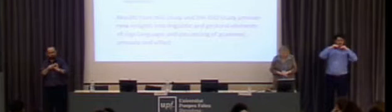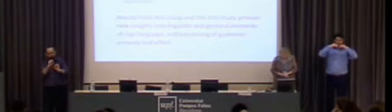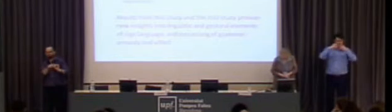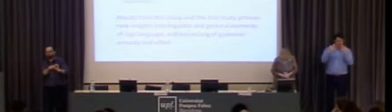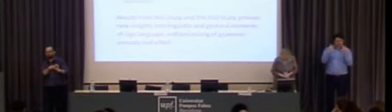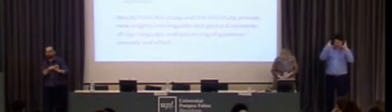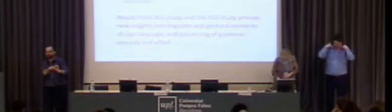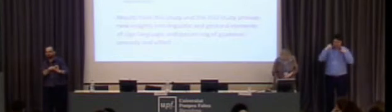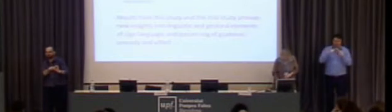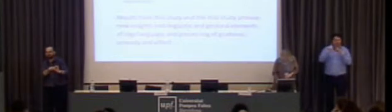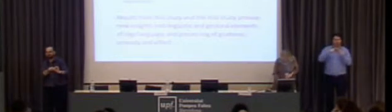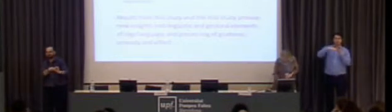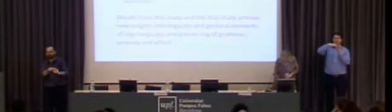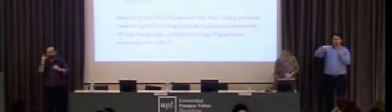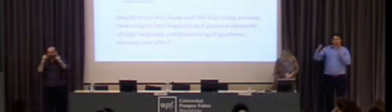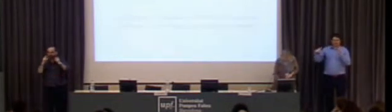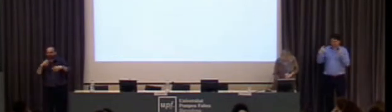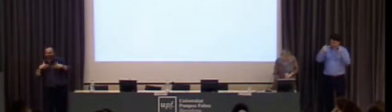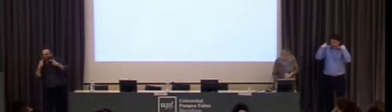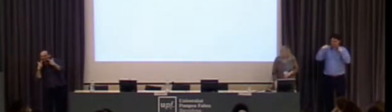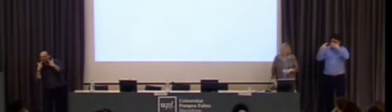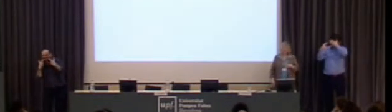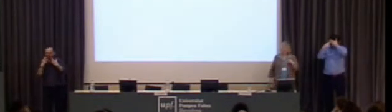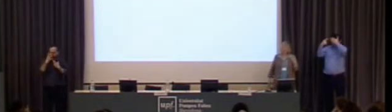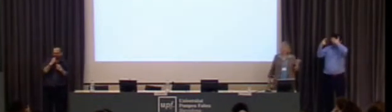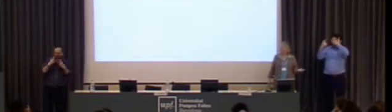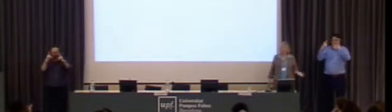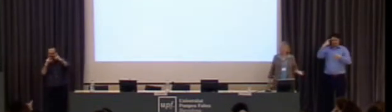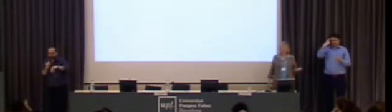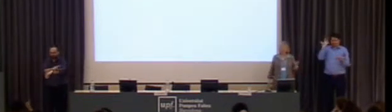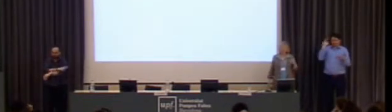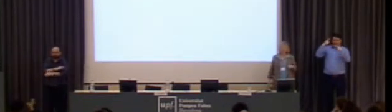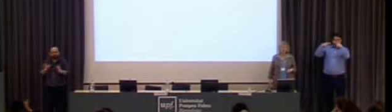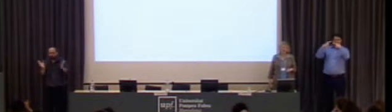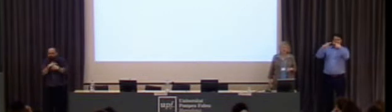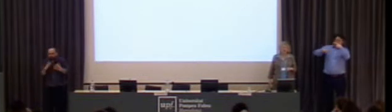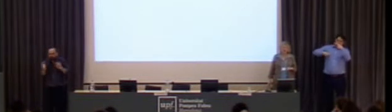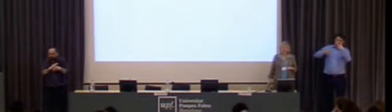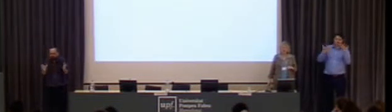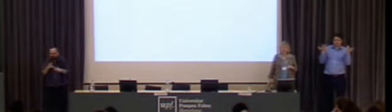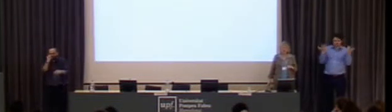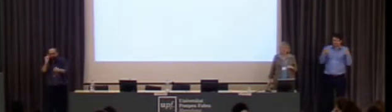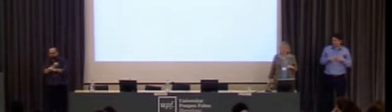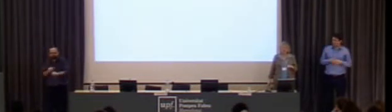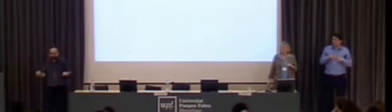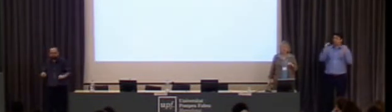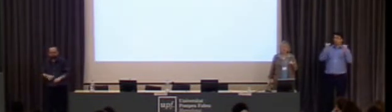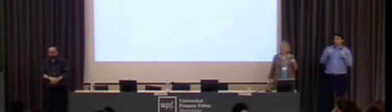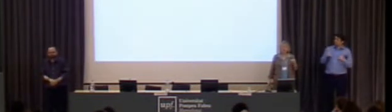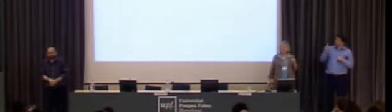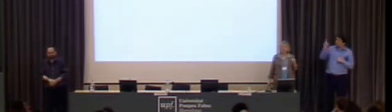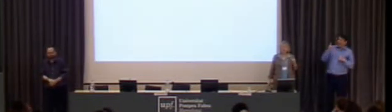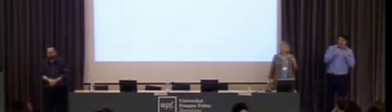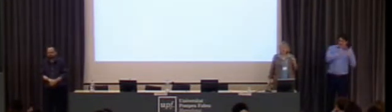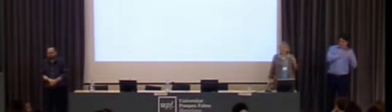the other study. Okay, and this is a study that was done by Tanya Denmark